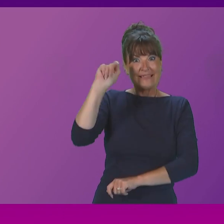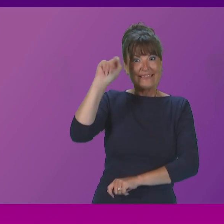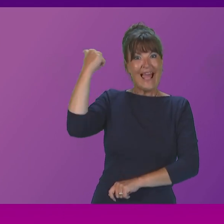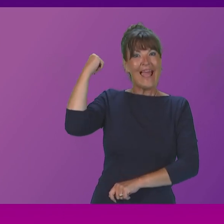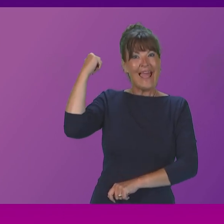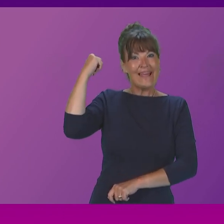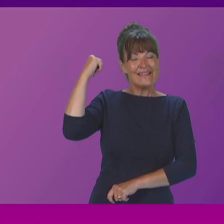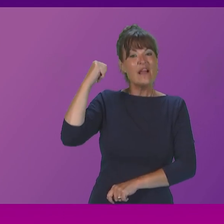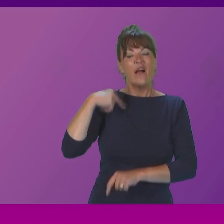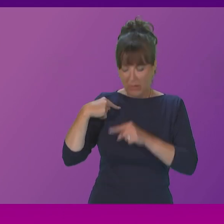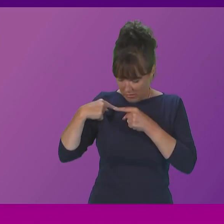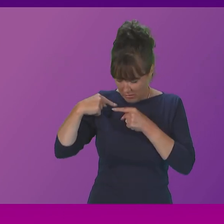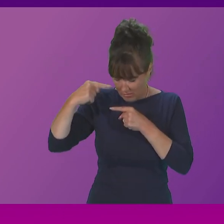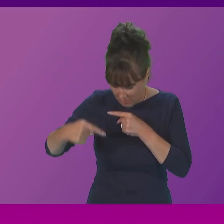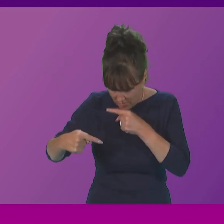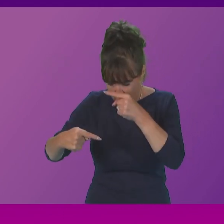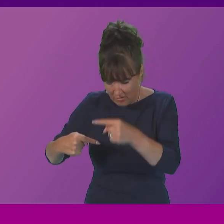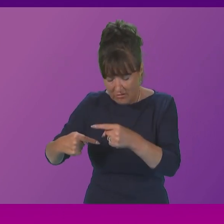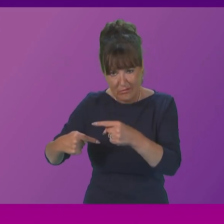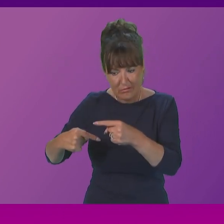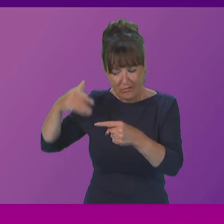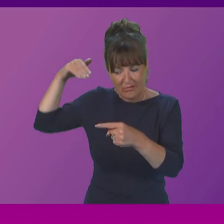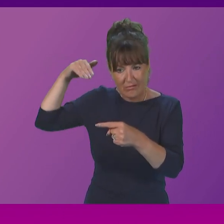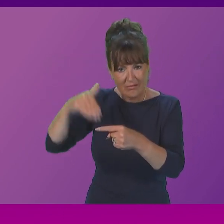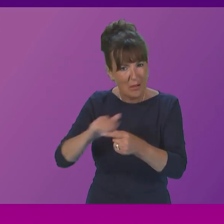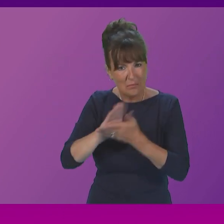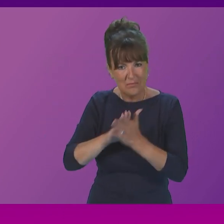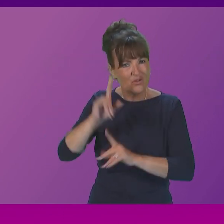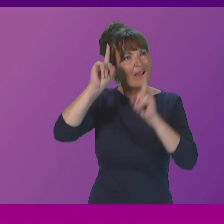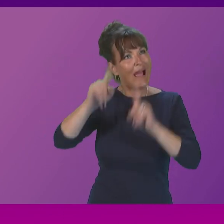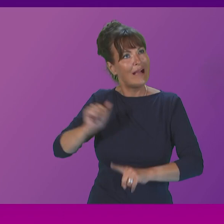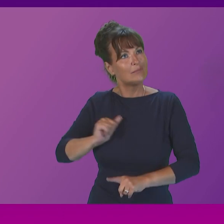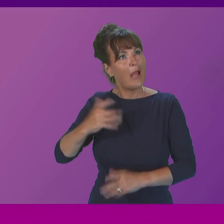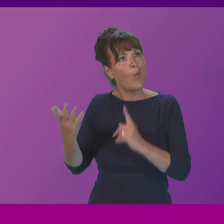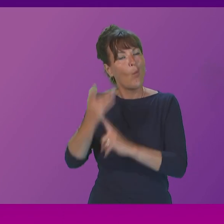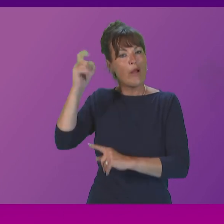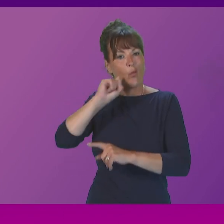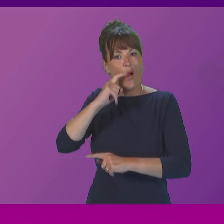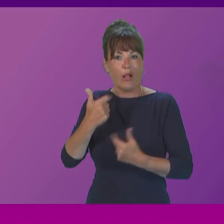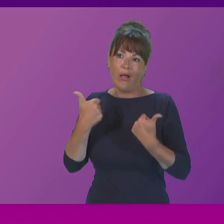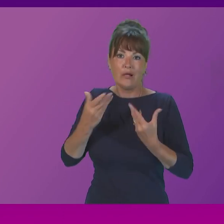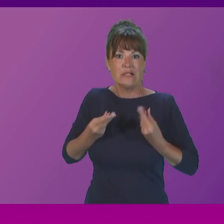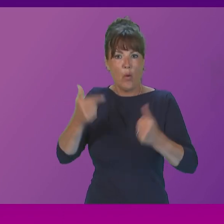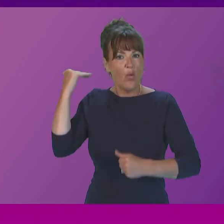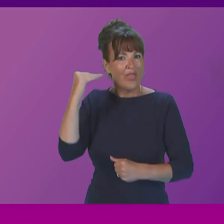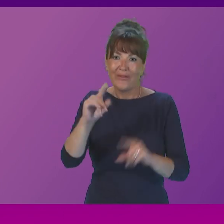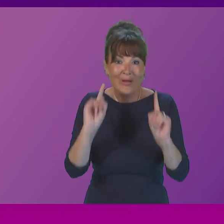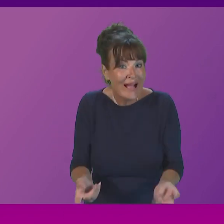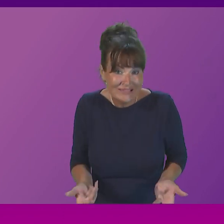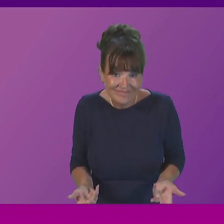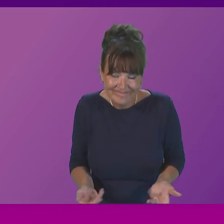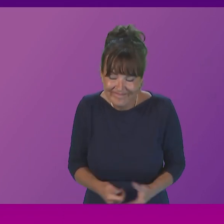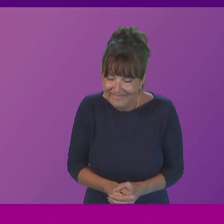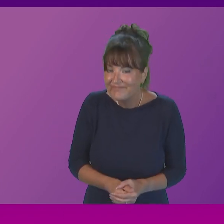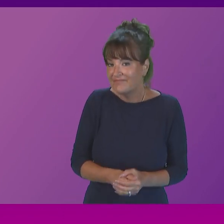lasting change and systemic change over the long term. So we created Women 50/50 again, and like most things in my life, it